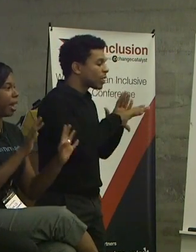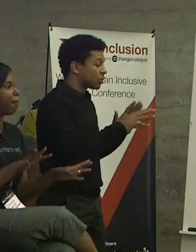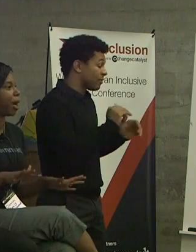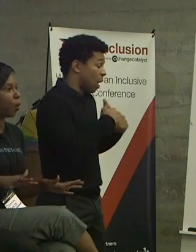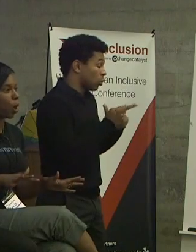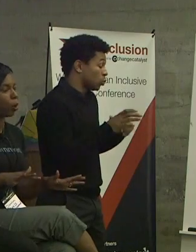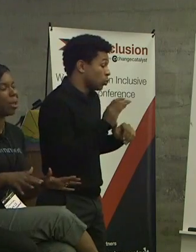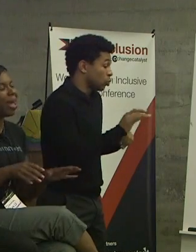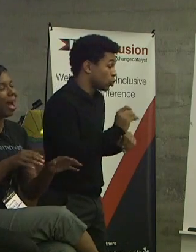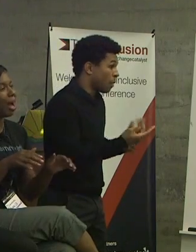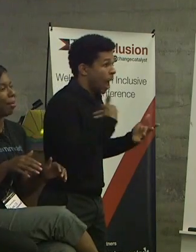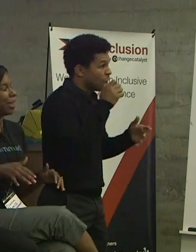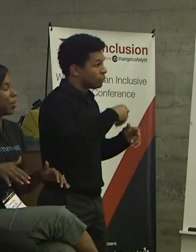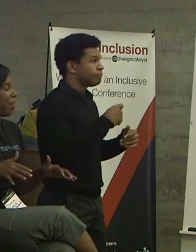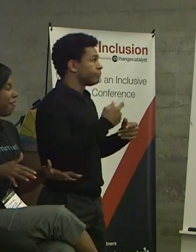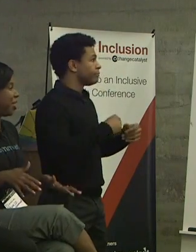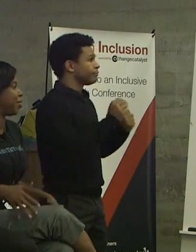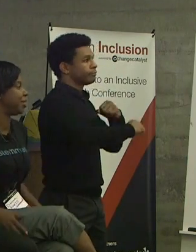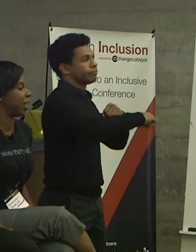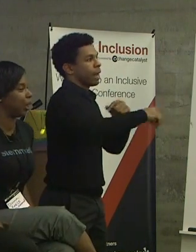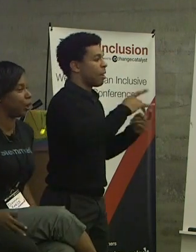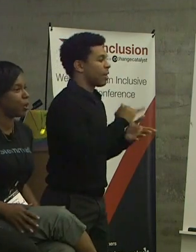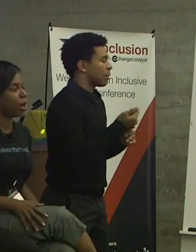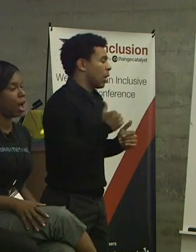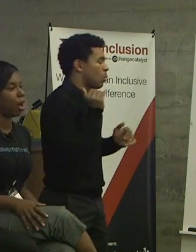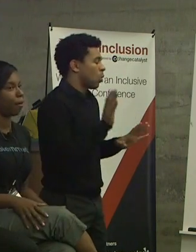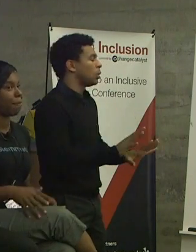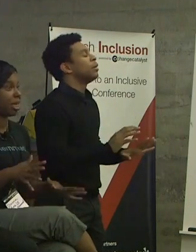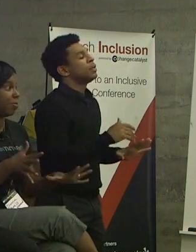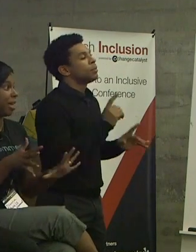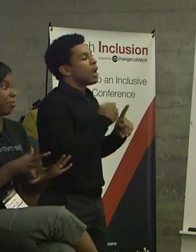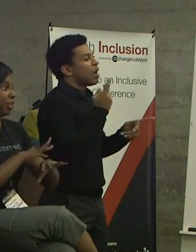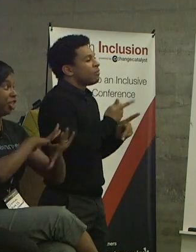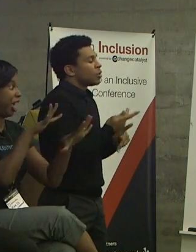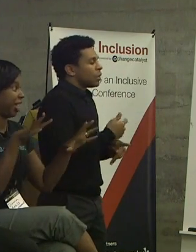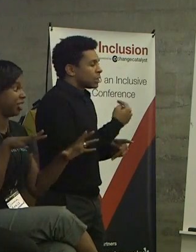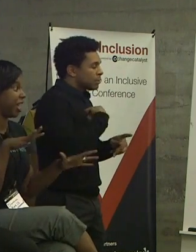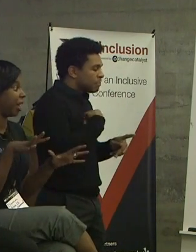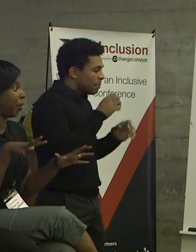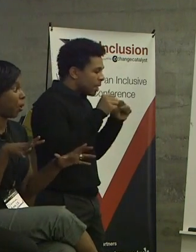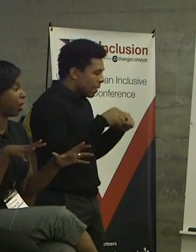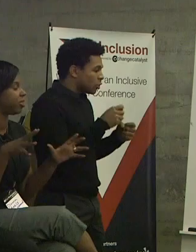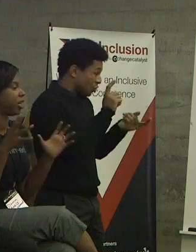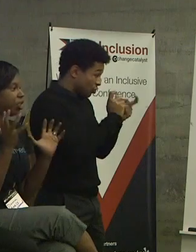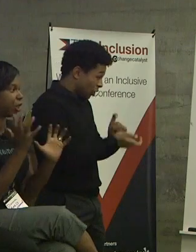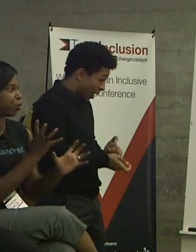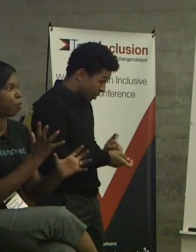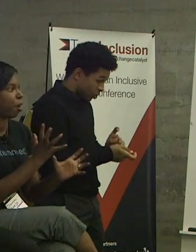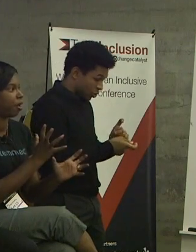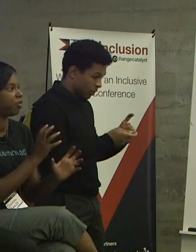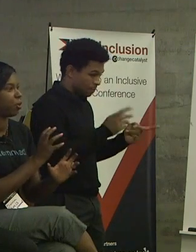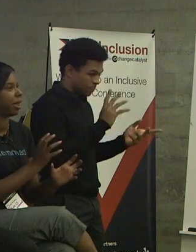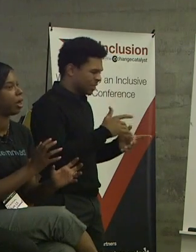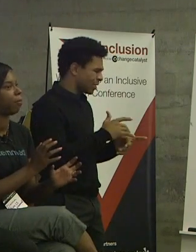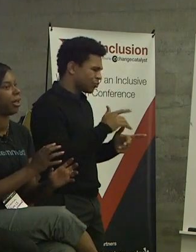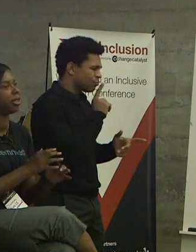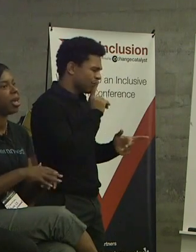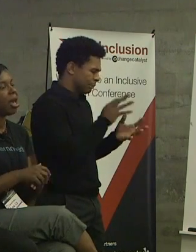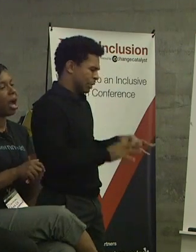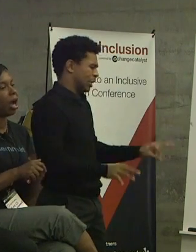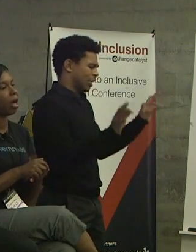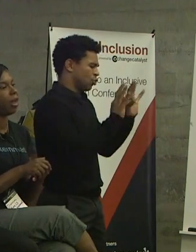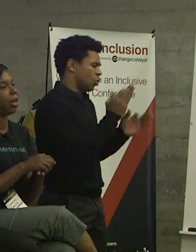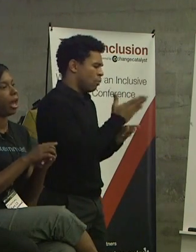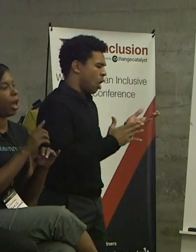horse about that, but I won't. And so I figured it's a little, me being able to change that whole, it's such an integral part of so many